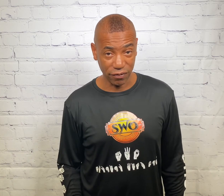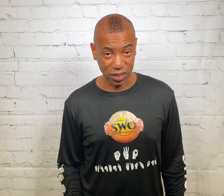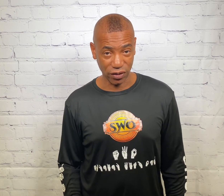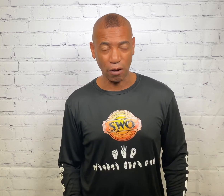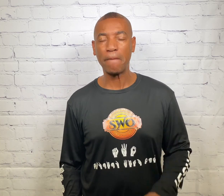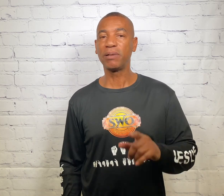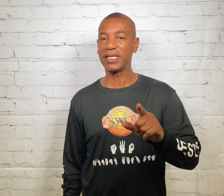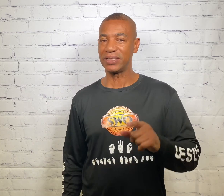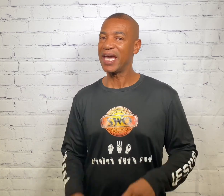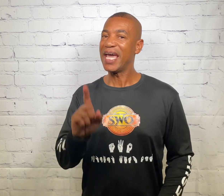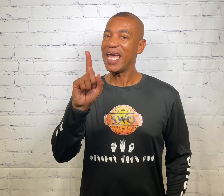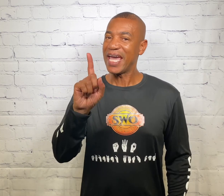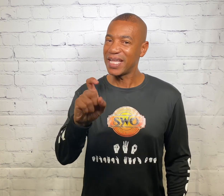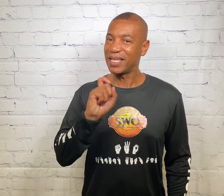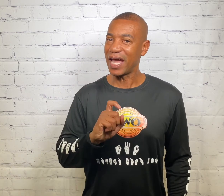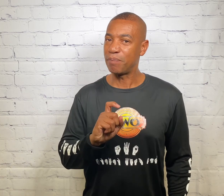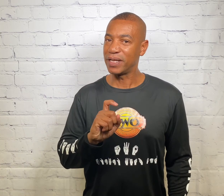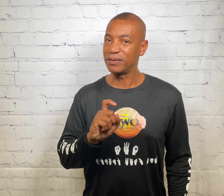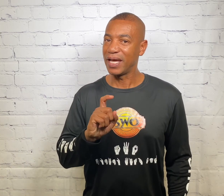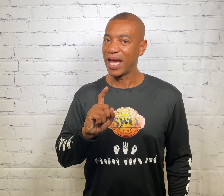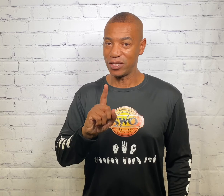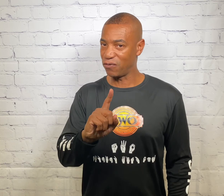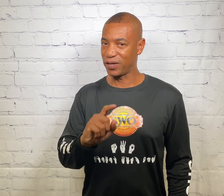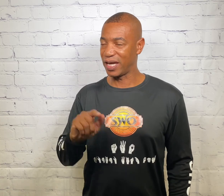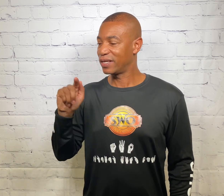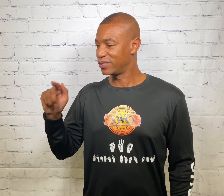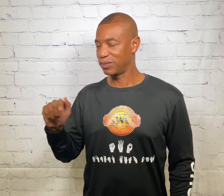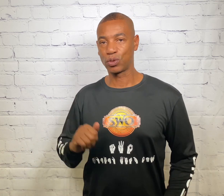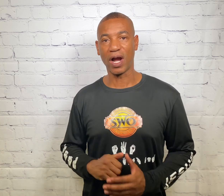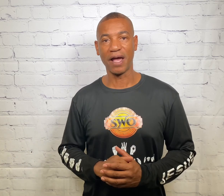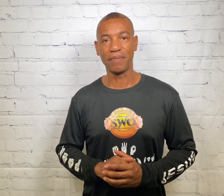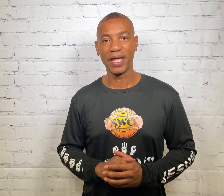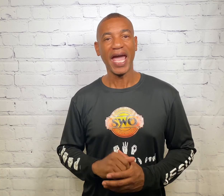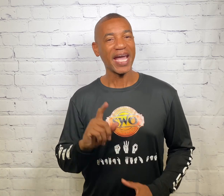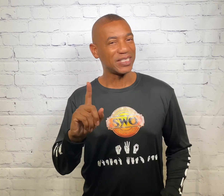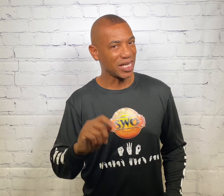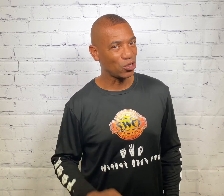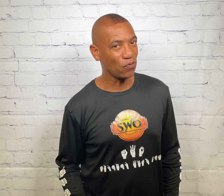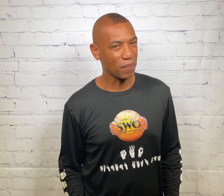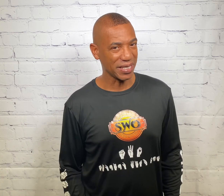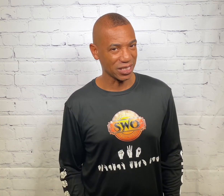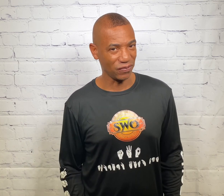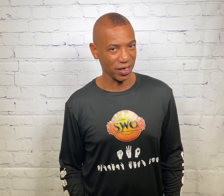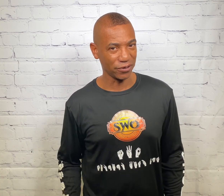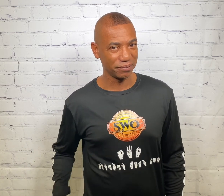this video, please hit the like button and don't forget, subscribe and stay tuned for my next video.